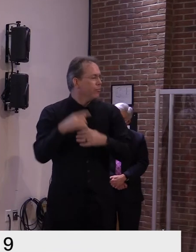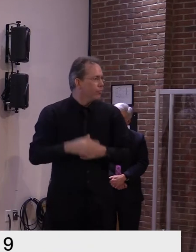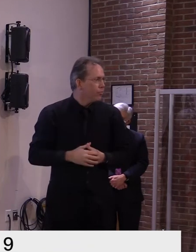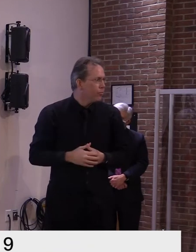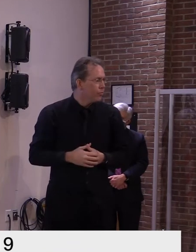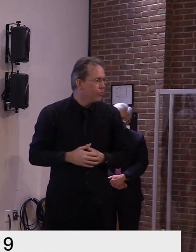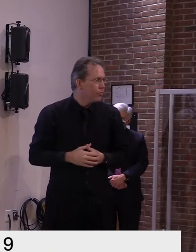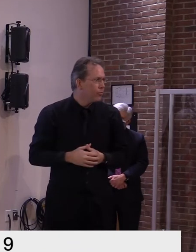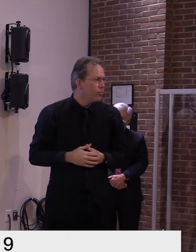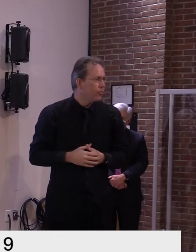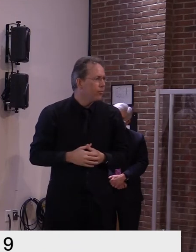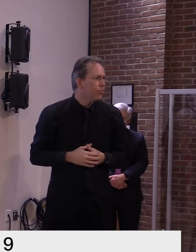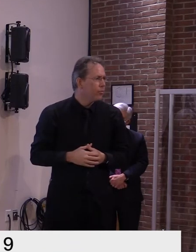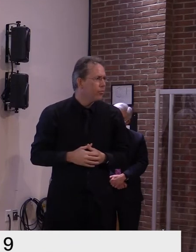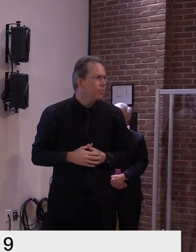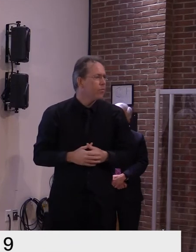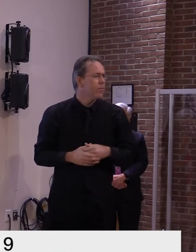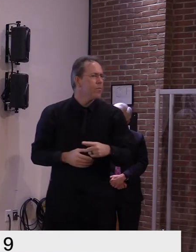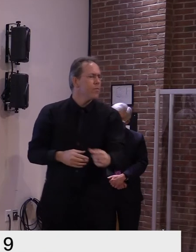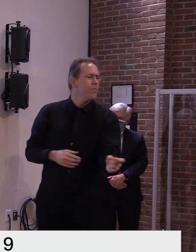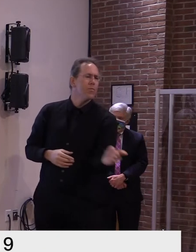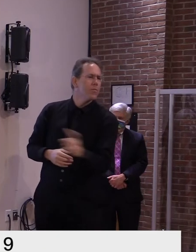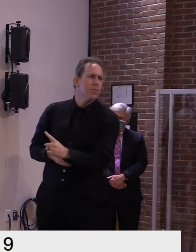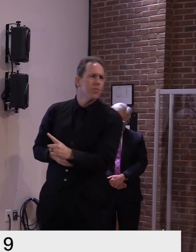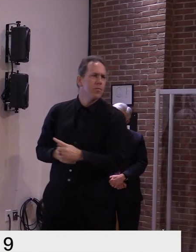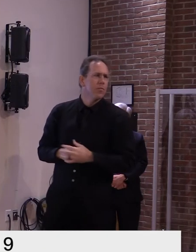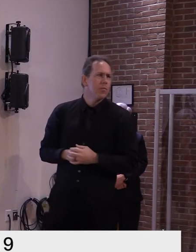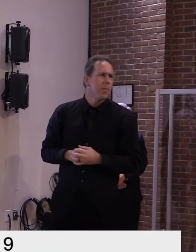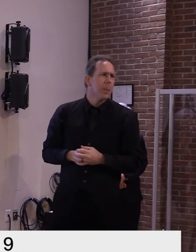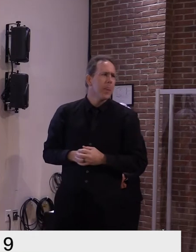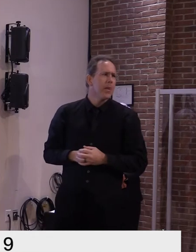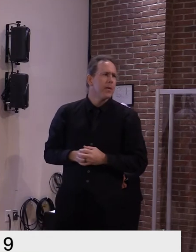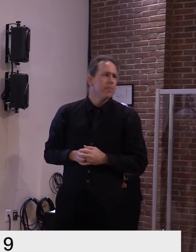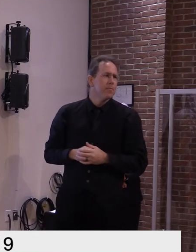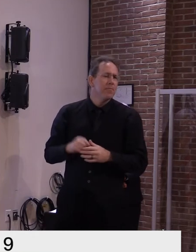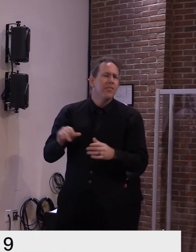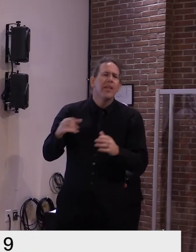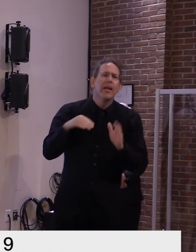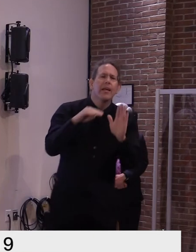Okay. And is that a list that you are